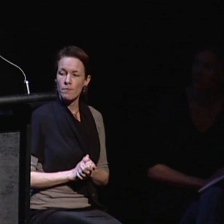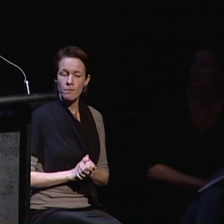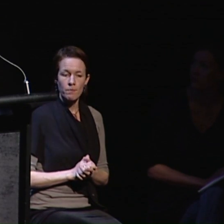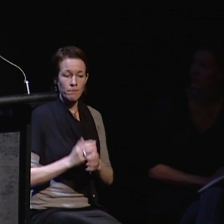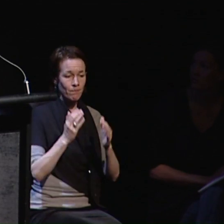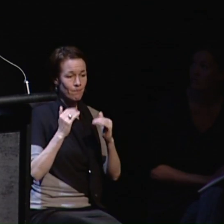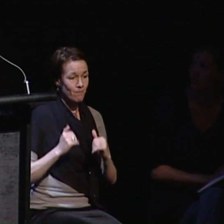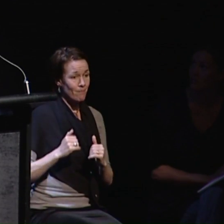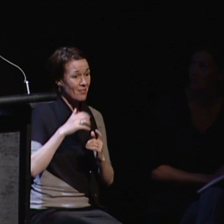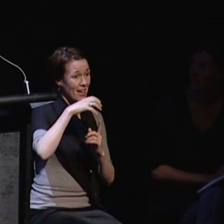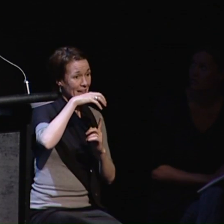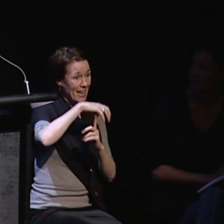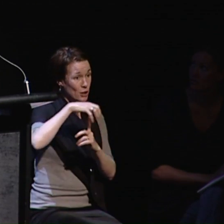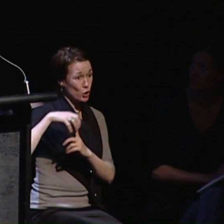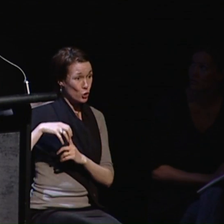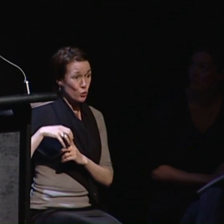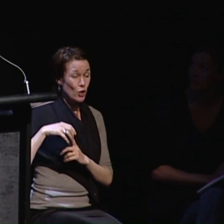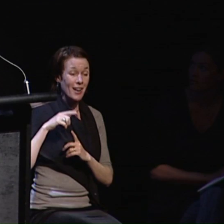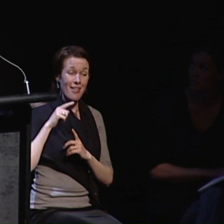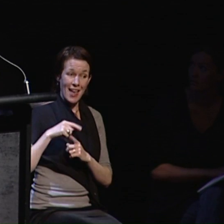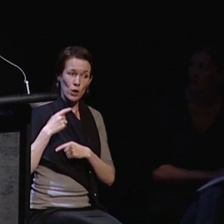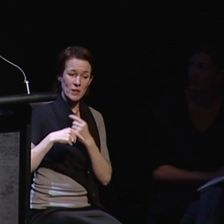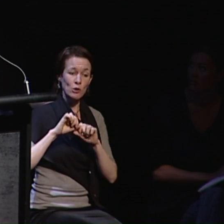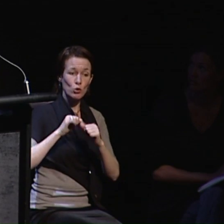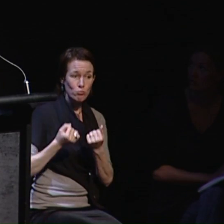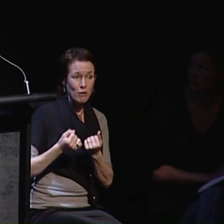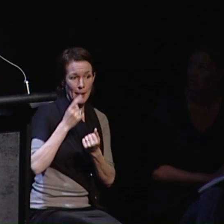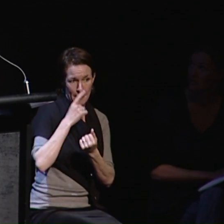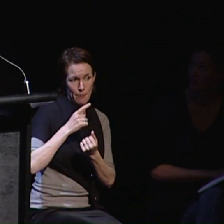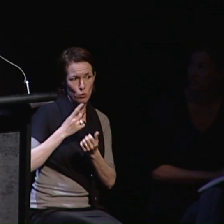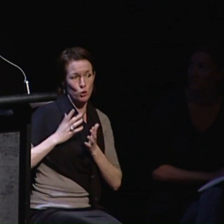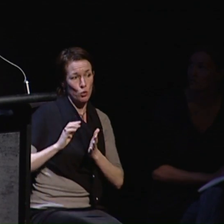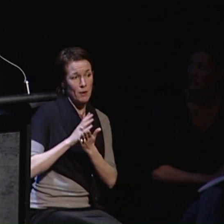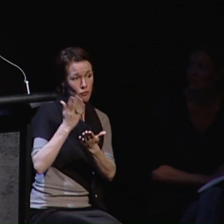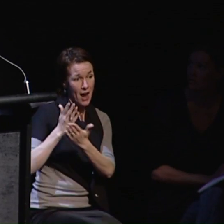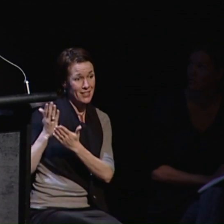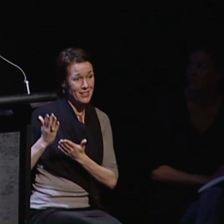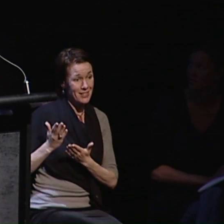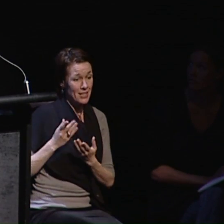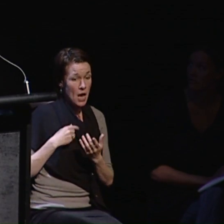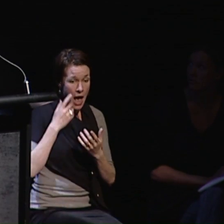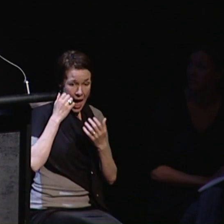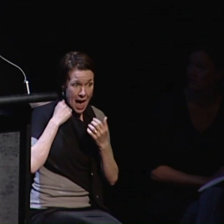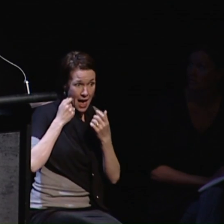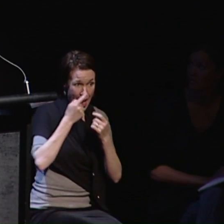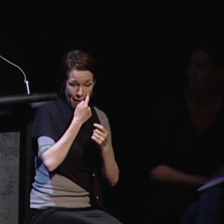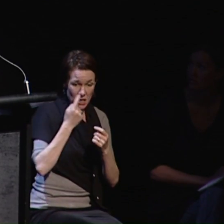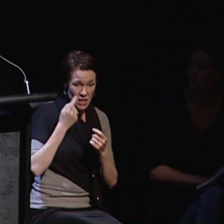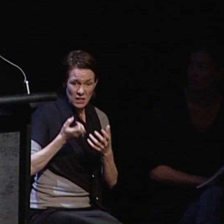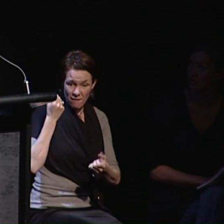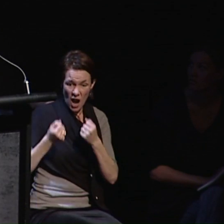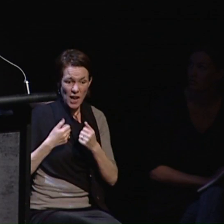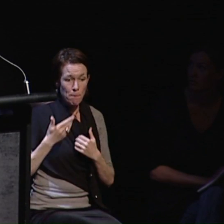Institutions continue to be a major human rights violation, and there's evidence in some regions that the admission of children into institutions is